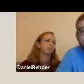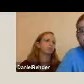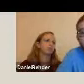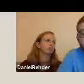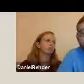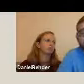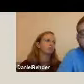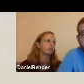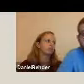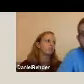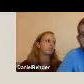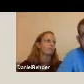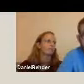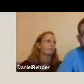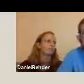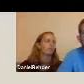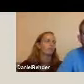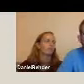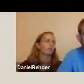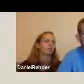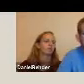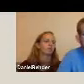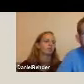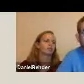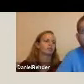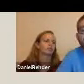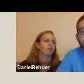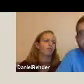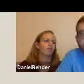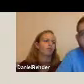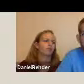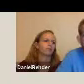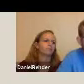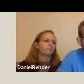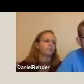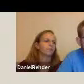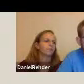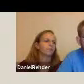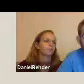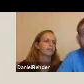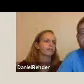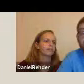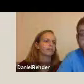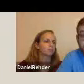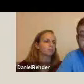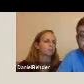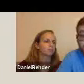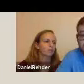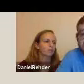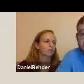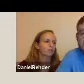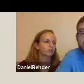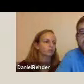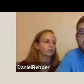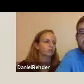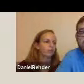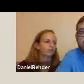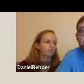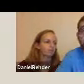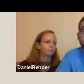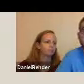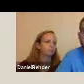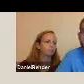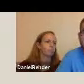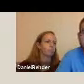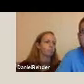faster because we understand the kind of core of what goes into a language. There's also phonetics class, and they have